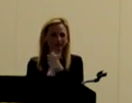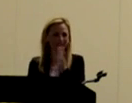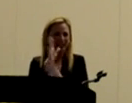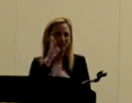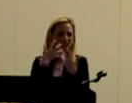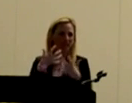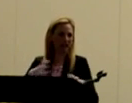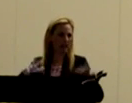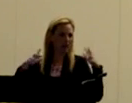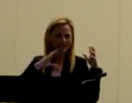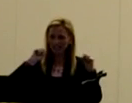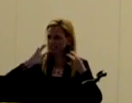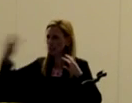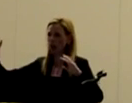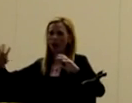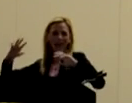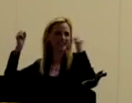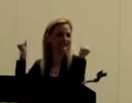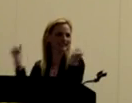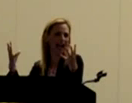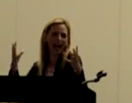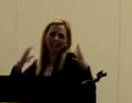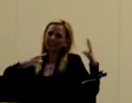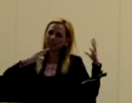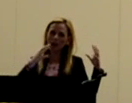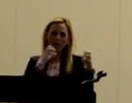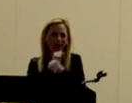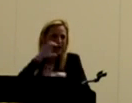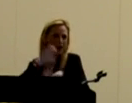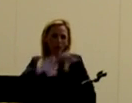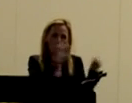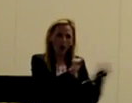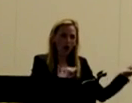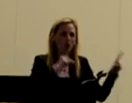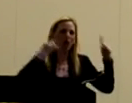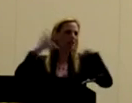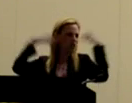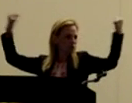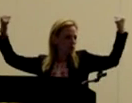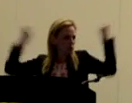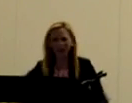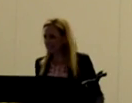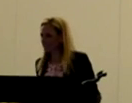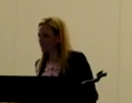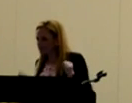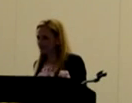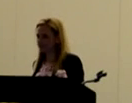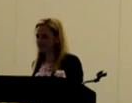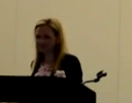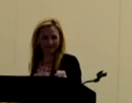I'm okay. I'm sure I'll heat up the room and sign and get my blood working and get Jack working, and we'll all be in a big flop